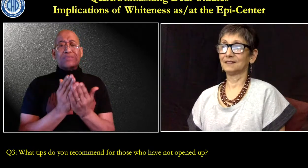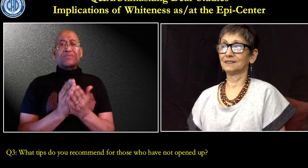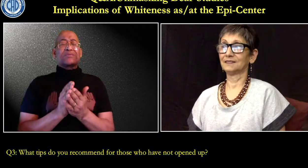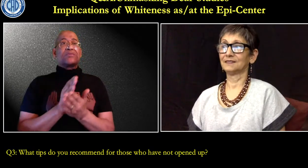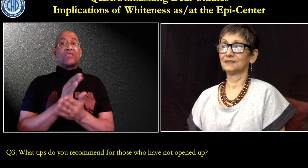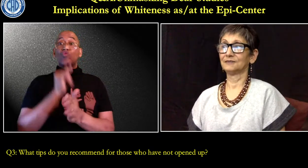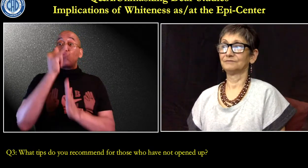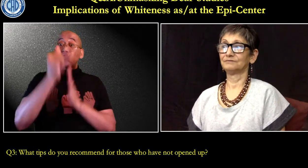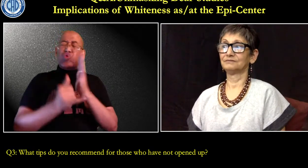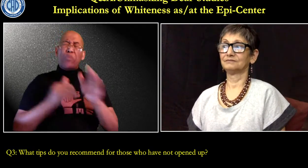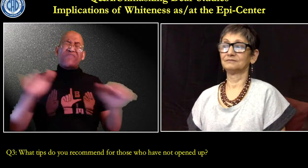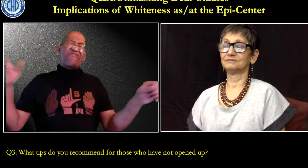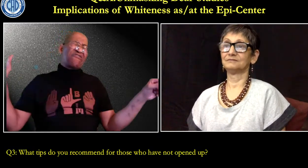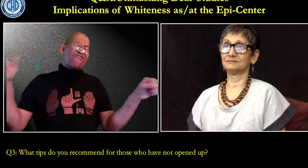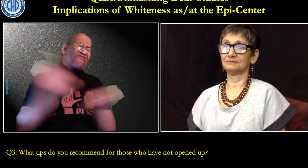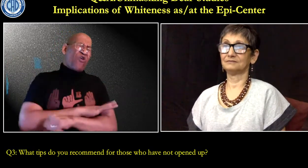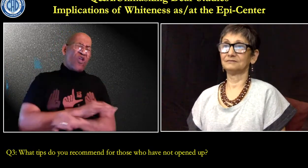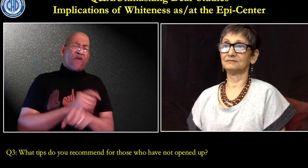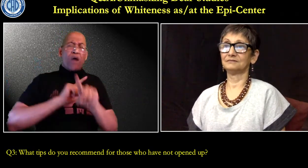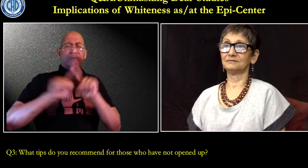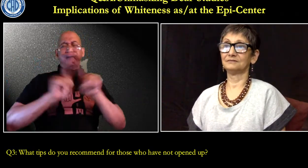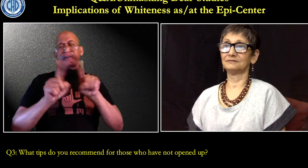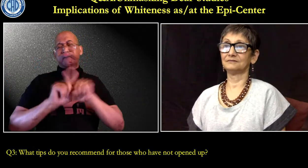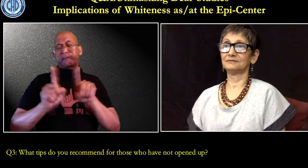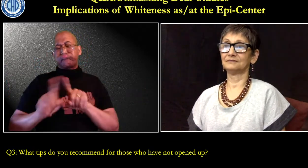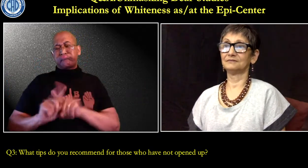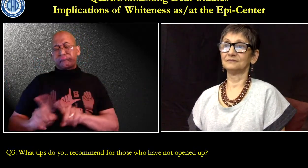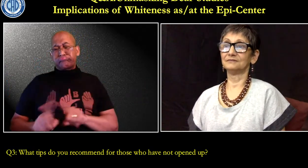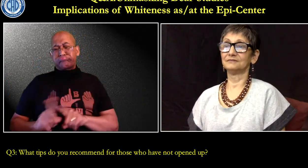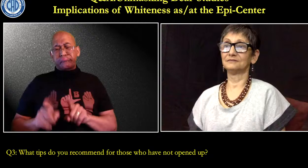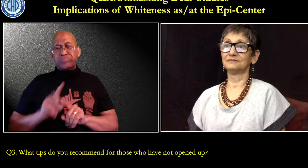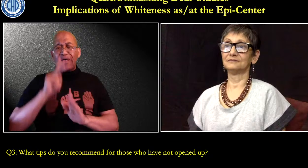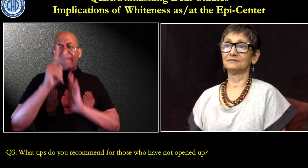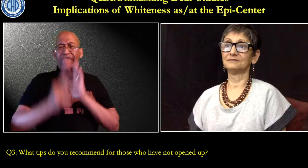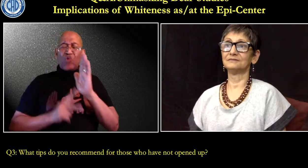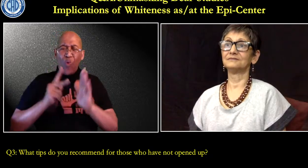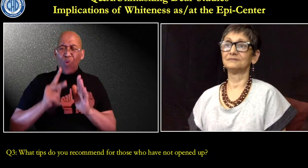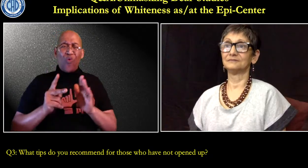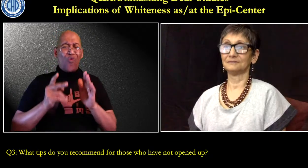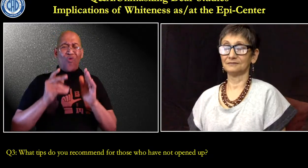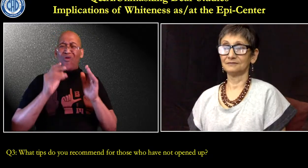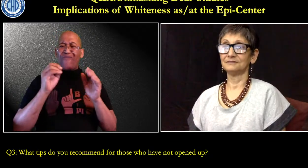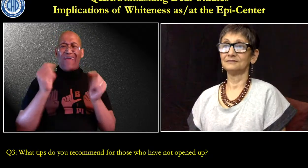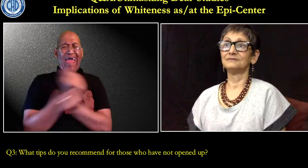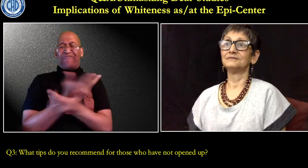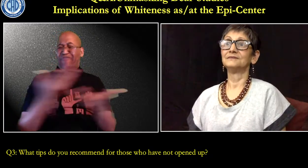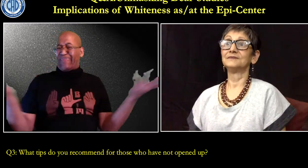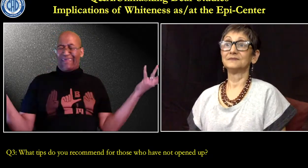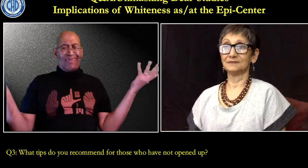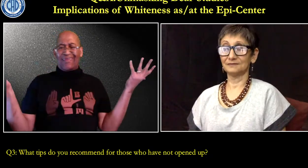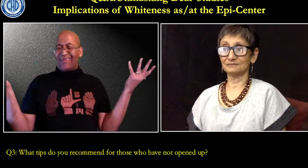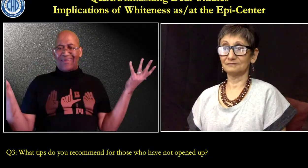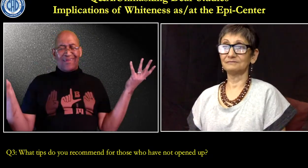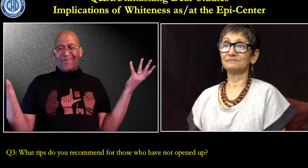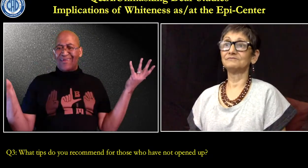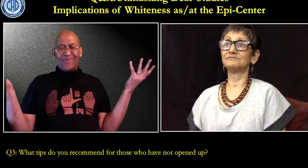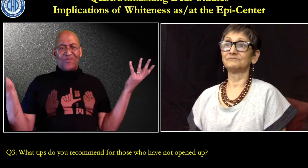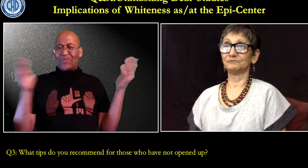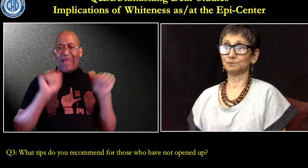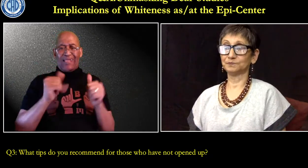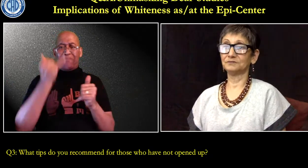the resources that are there, the books, there's plenty of different opportunities that you can go and educate yourself.